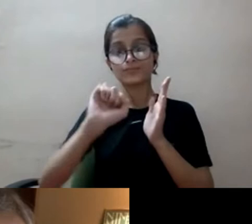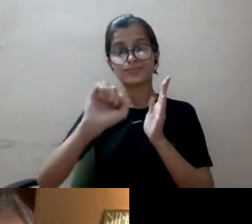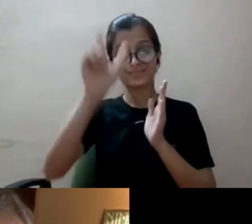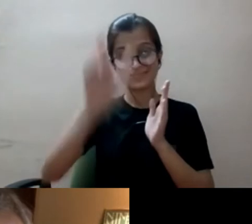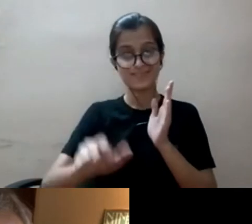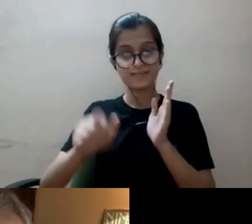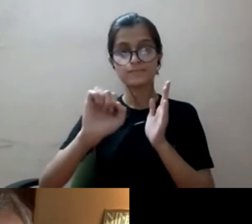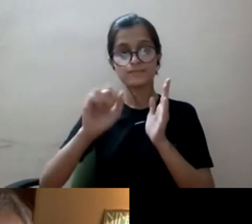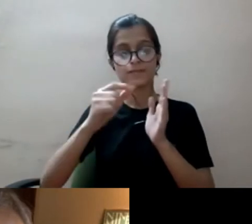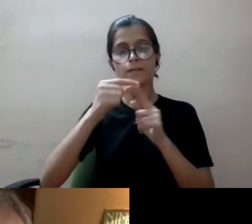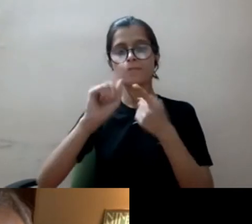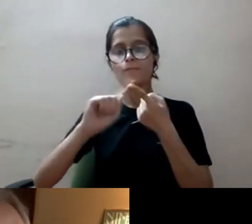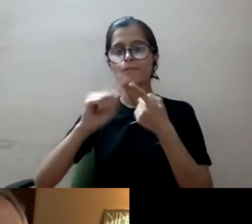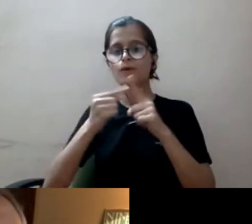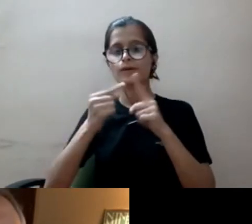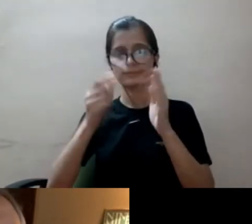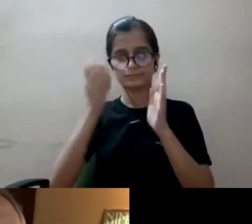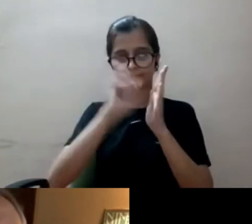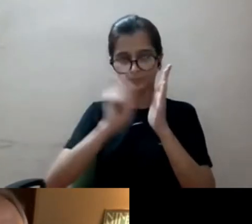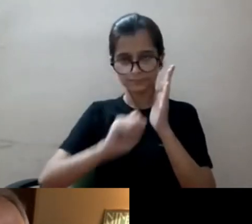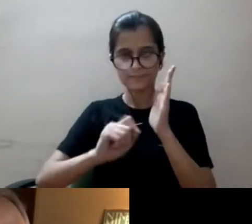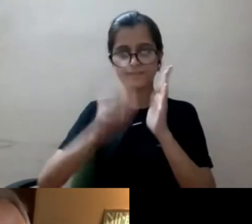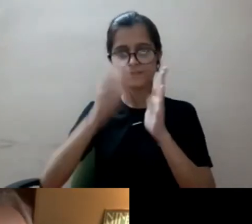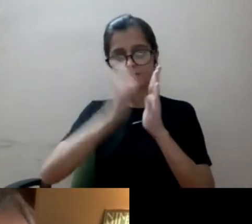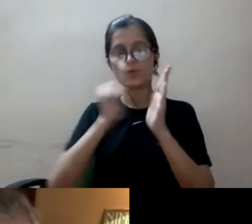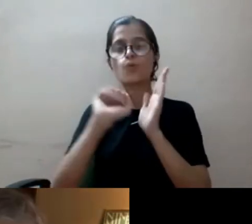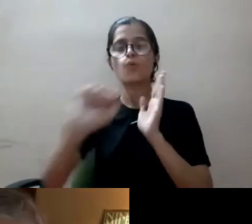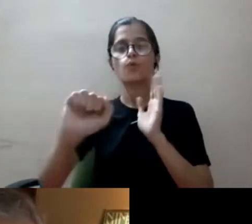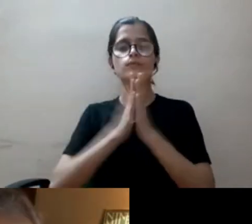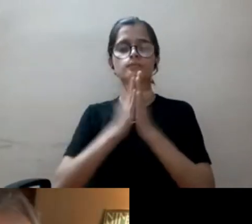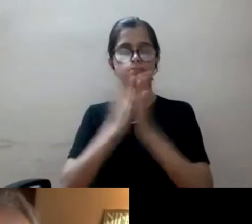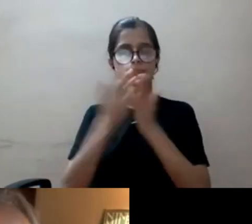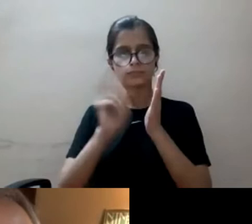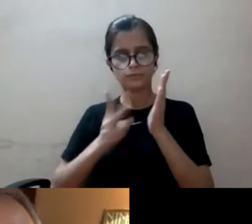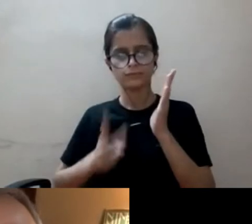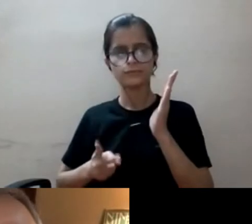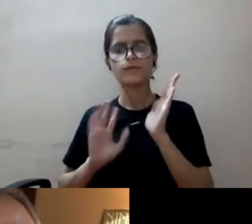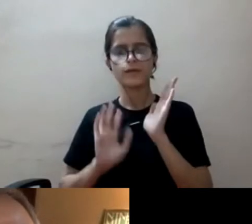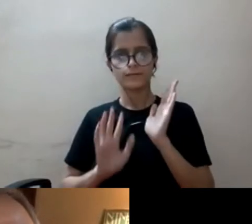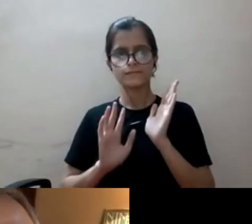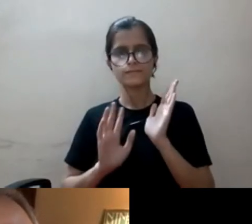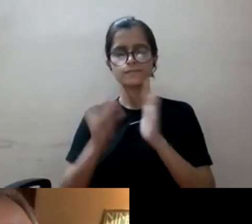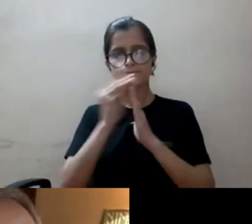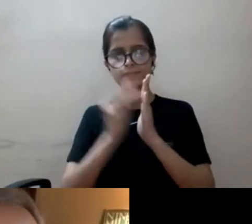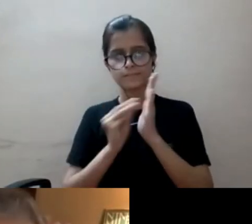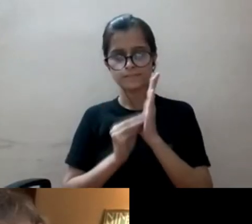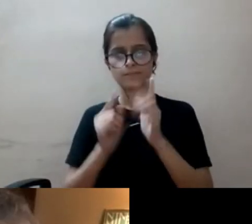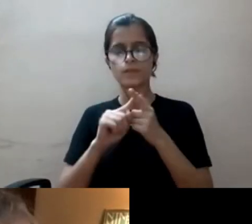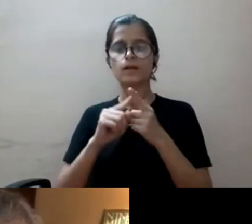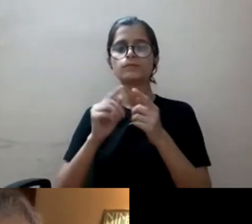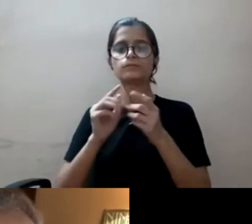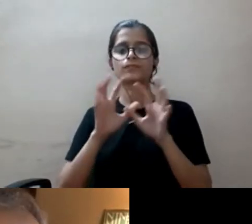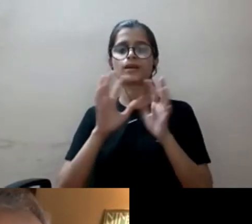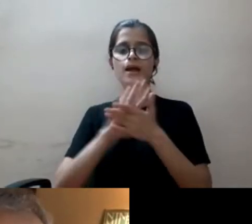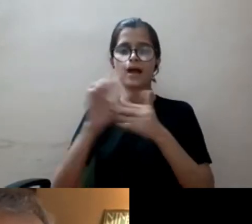Only Bread, Only Light, and Letters to Borges. His newest memoir, which I should also have mentioned, is Have Dog, Will Travel,